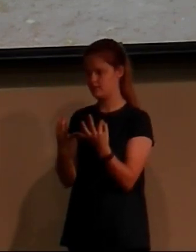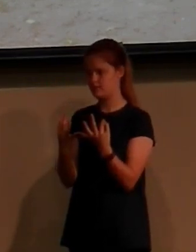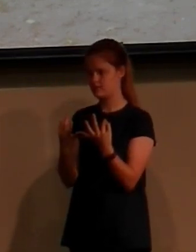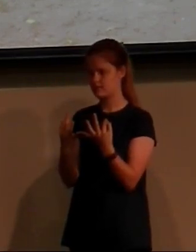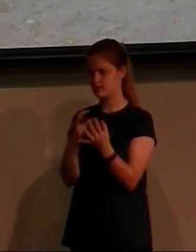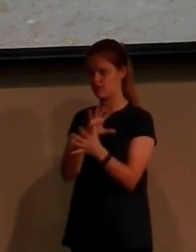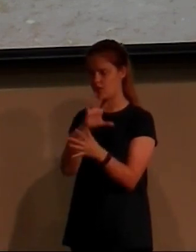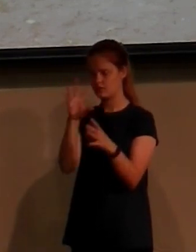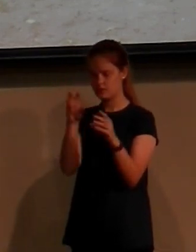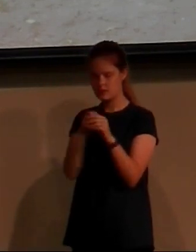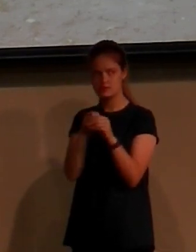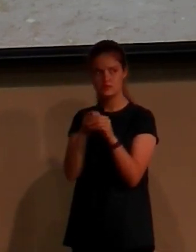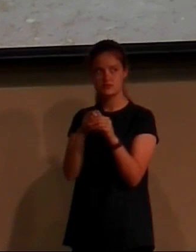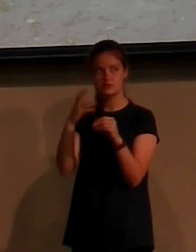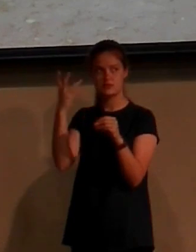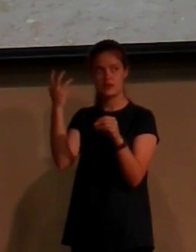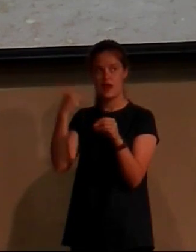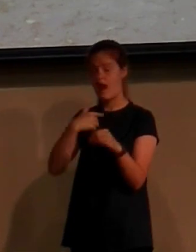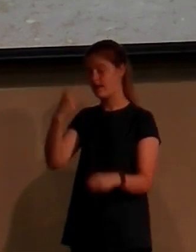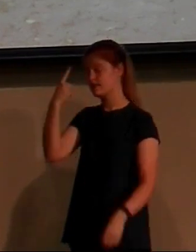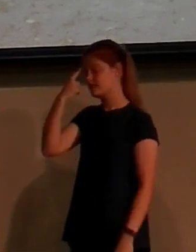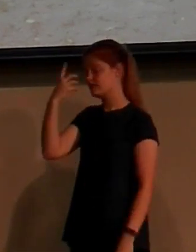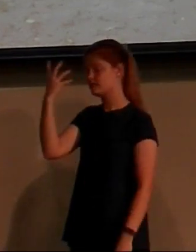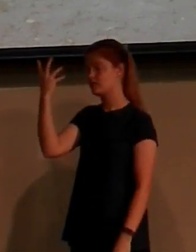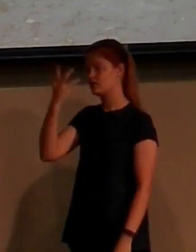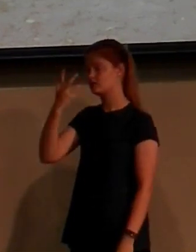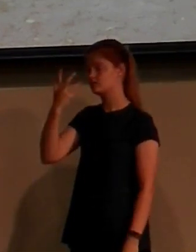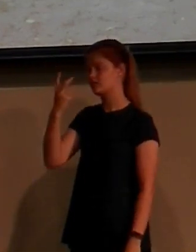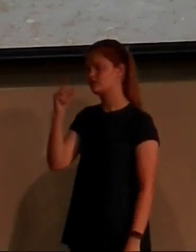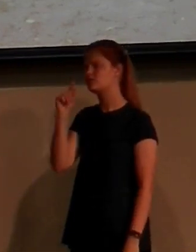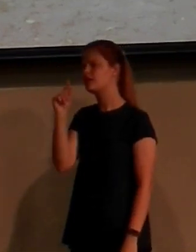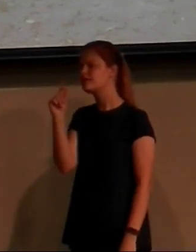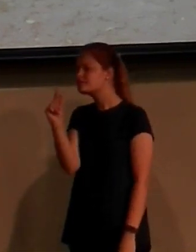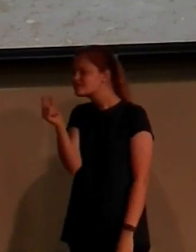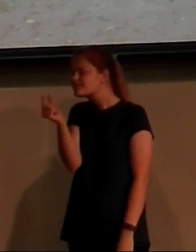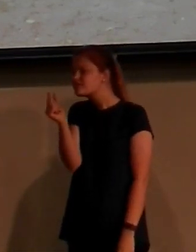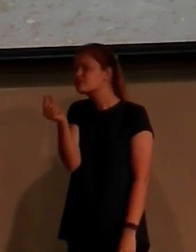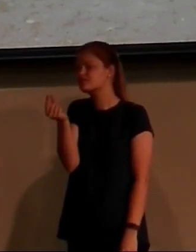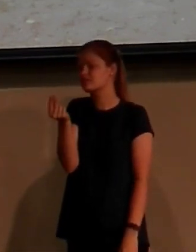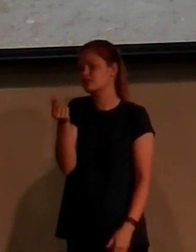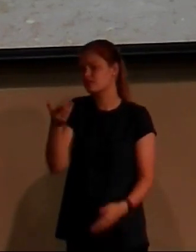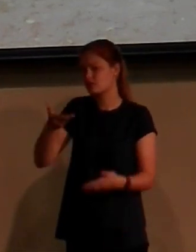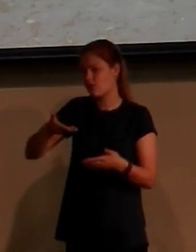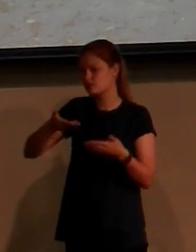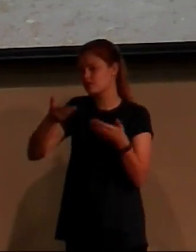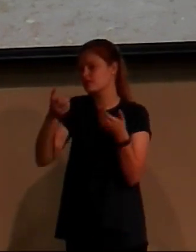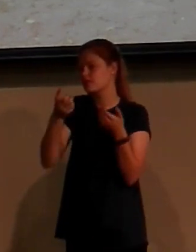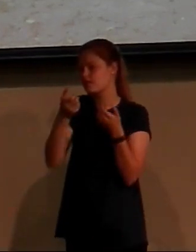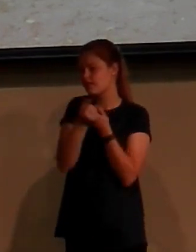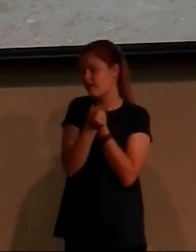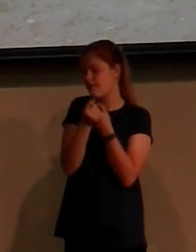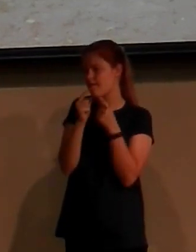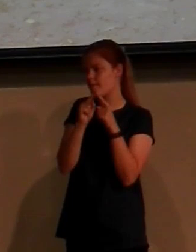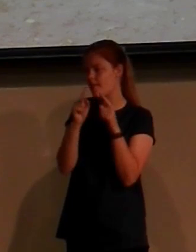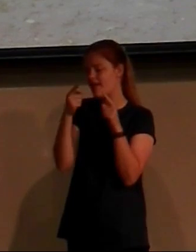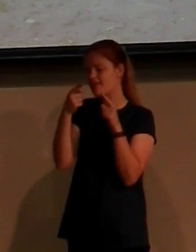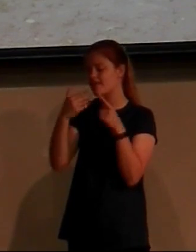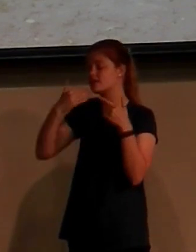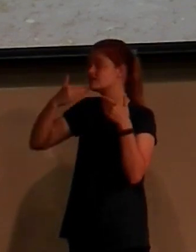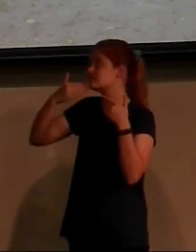think that's awesome. It was a small, gesture of love, but they were very